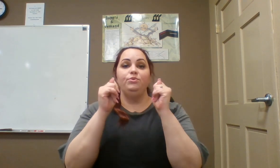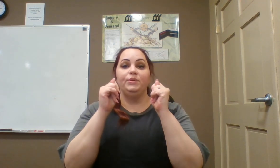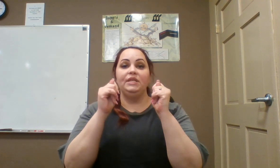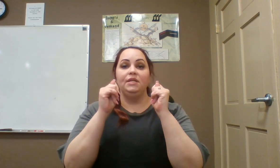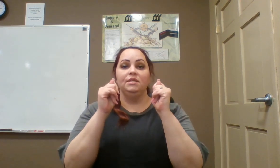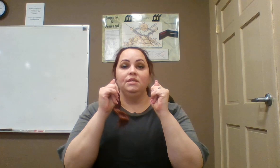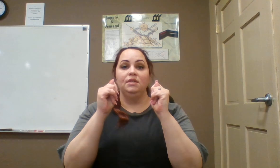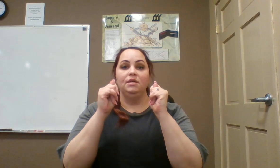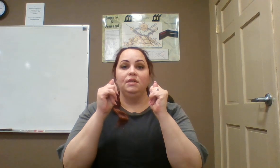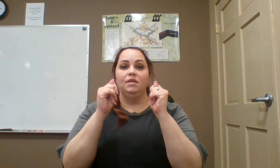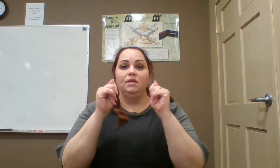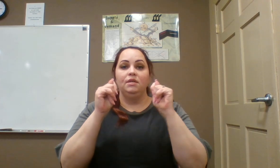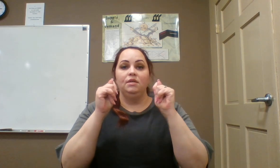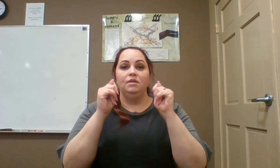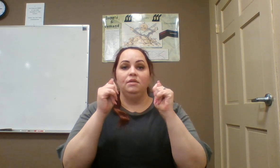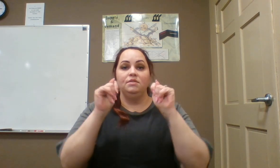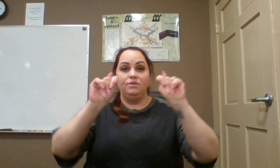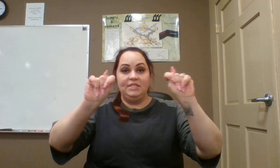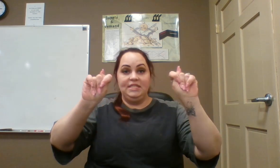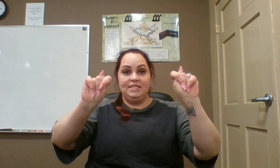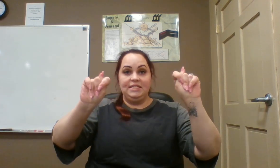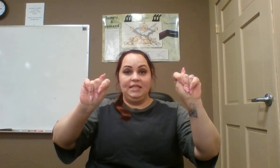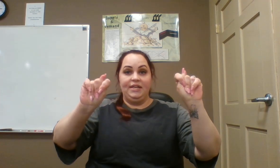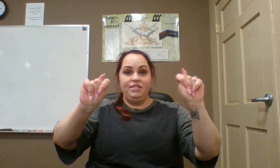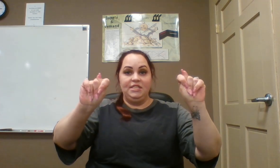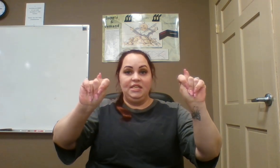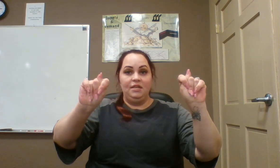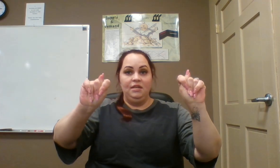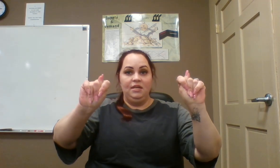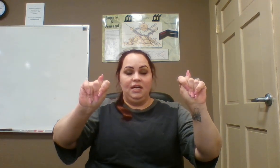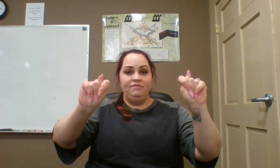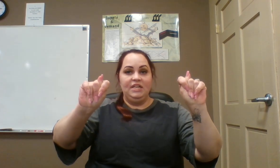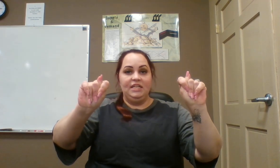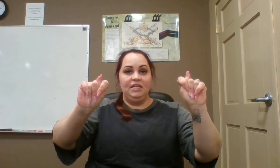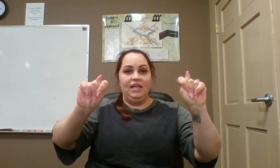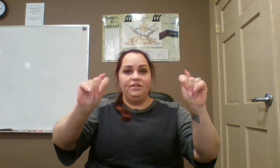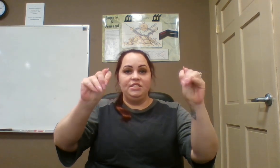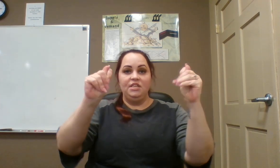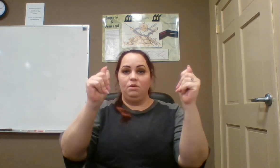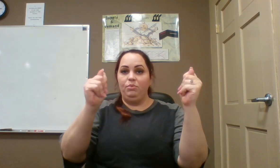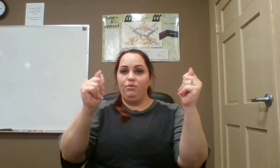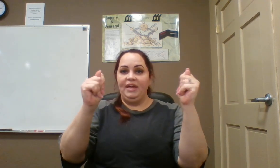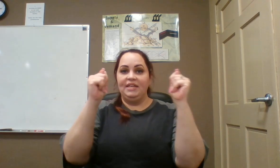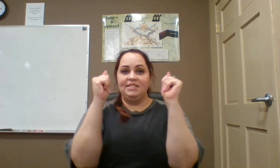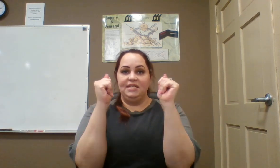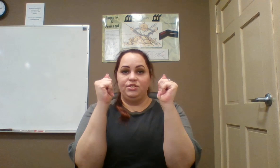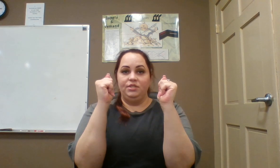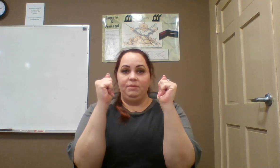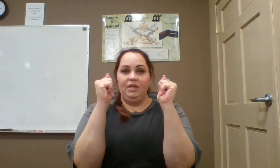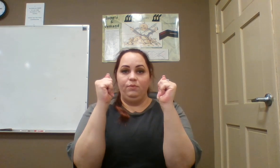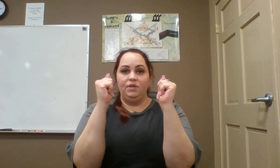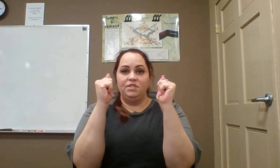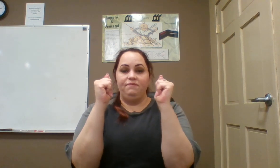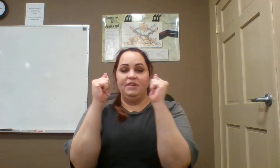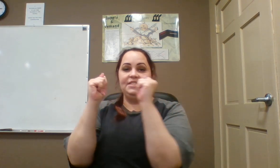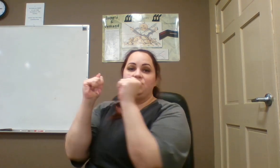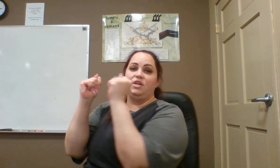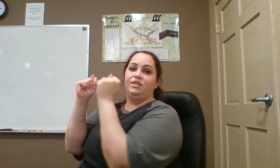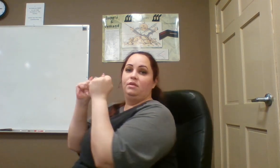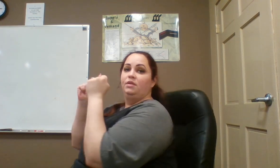tutoring. So see, this is the letter T. I've taken the letter T on both hands and turned them inwards to face each other.